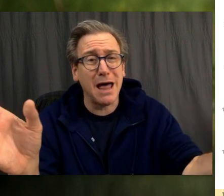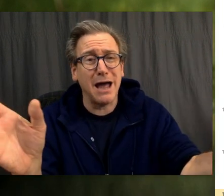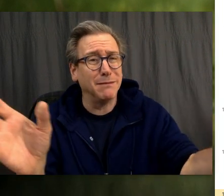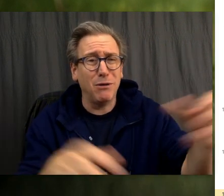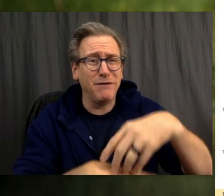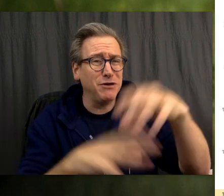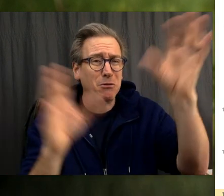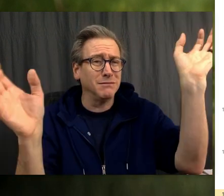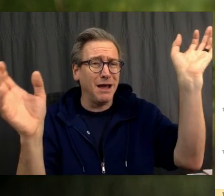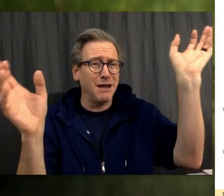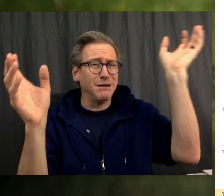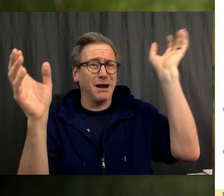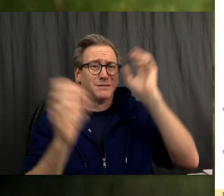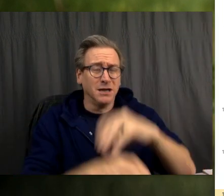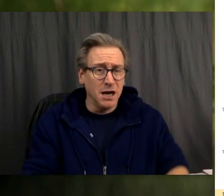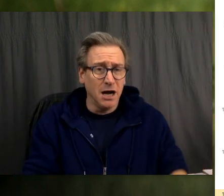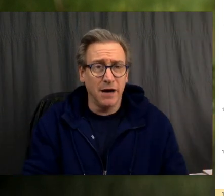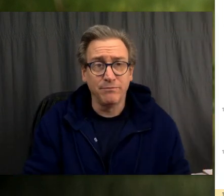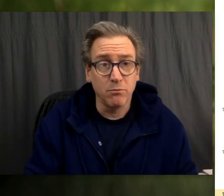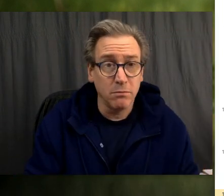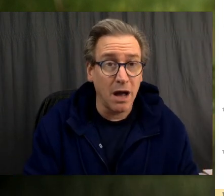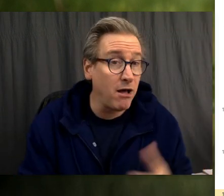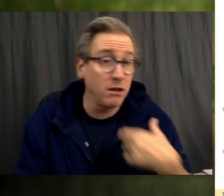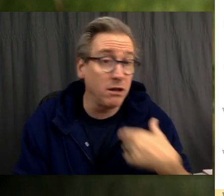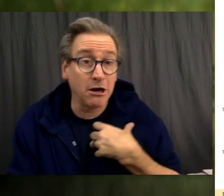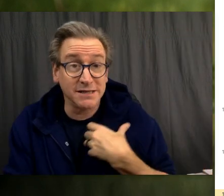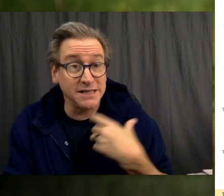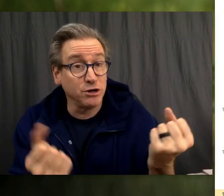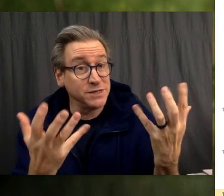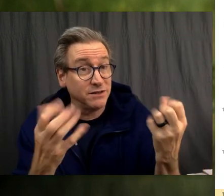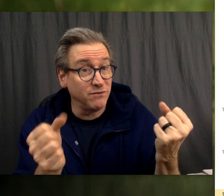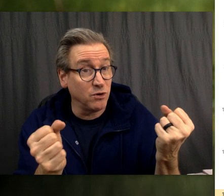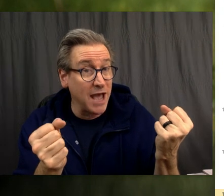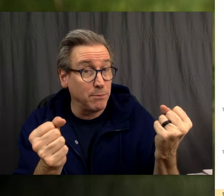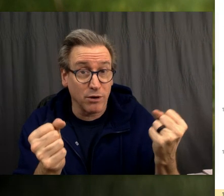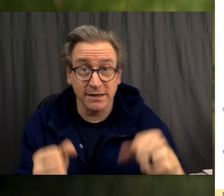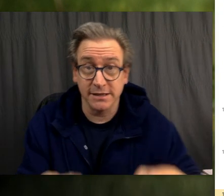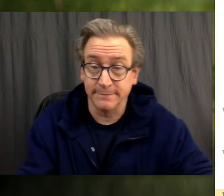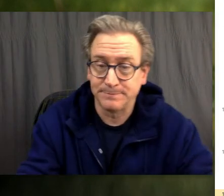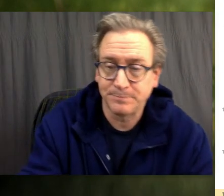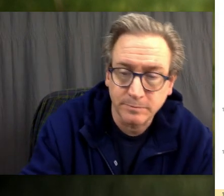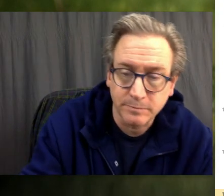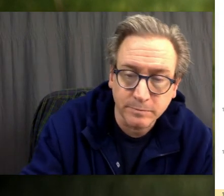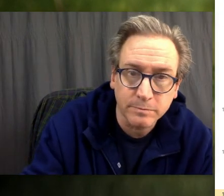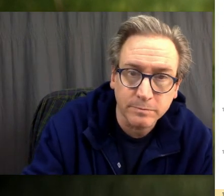means, lie about whatever you want. I don't care. All I care about is that you're using the vocab and practicing.